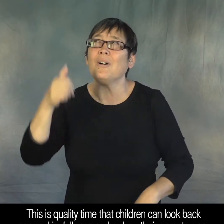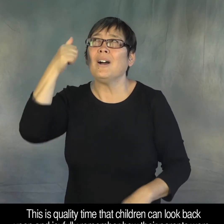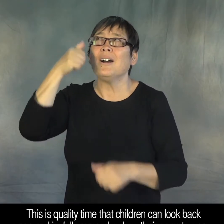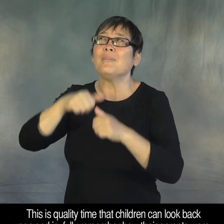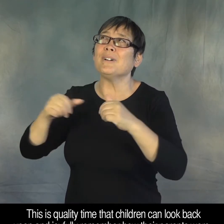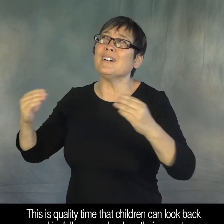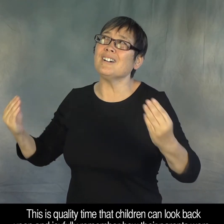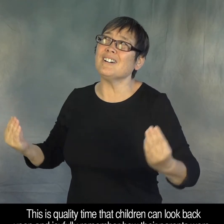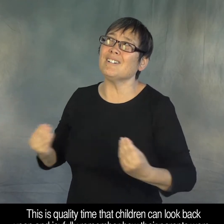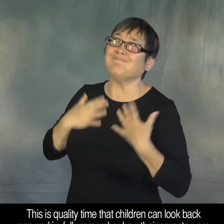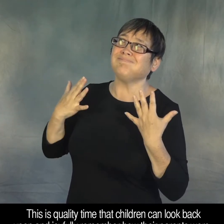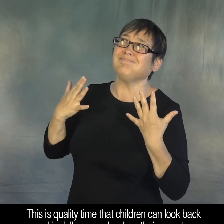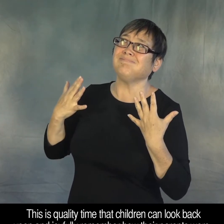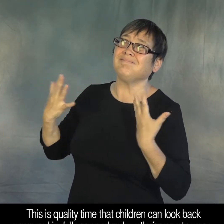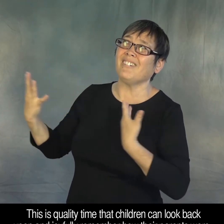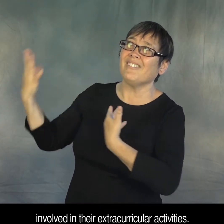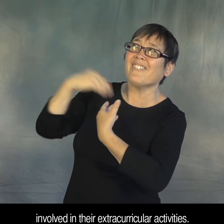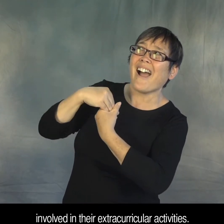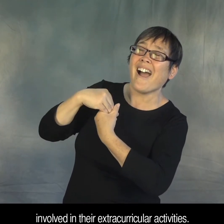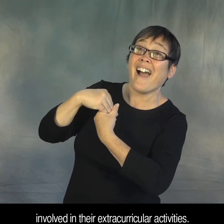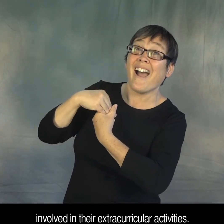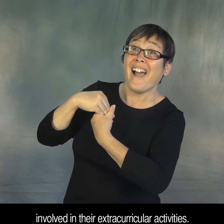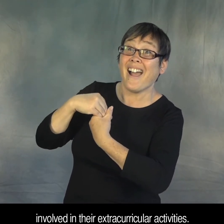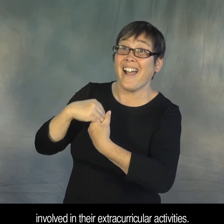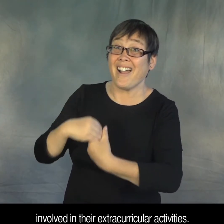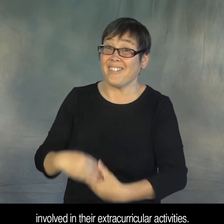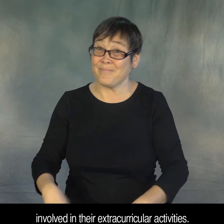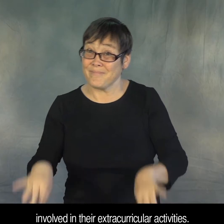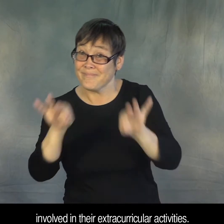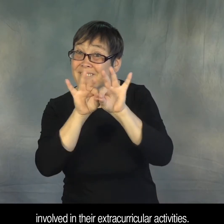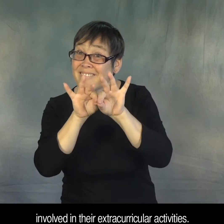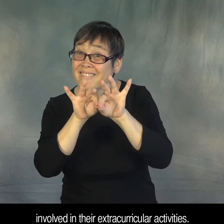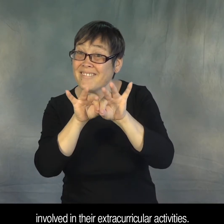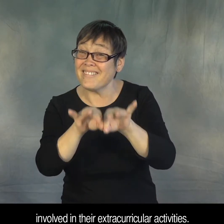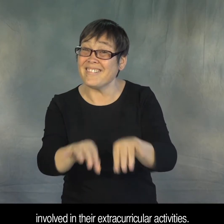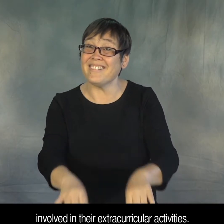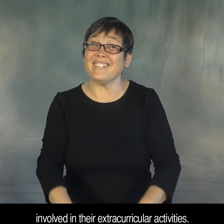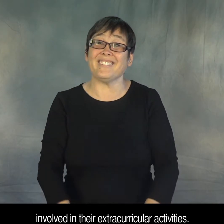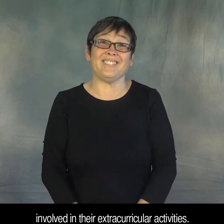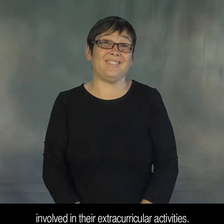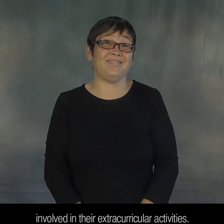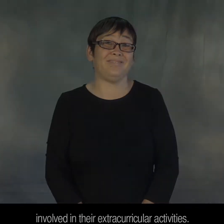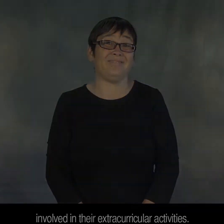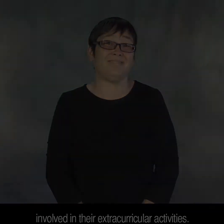and joyfully remember how their parents were involved in their extracurricular activities.